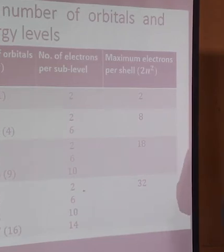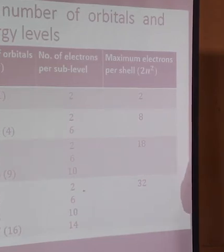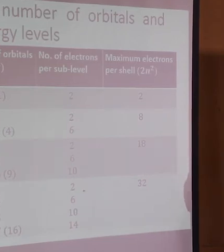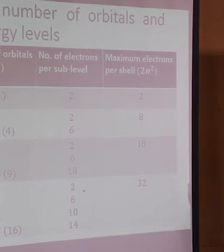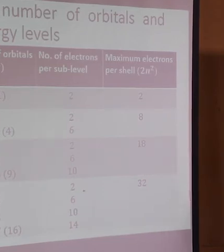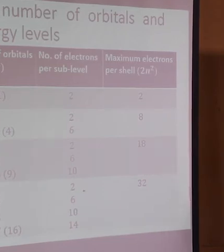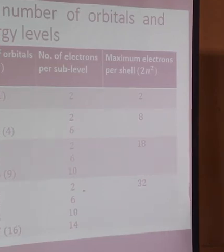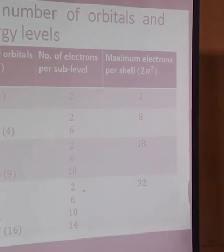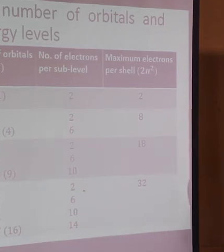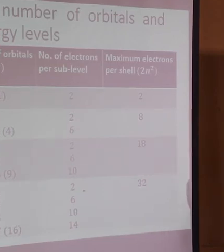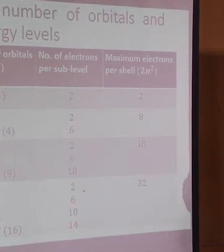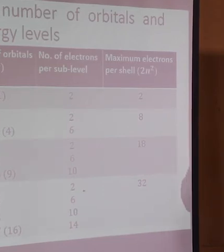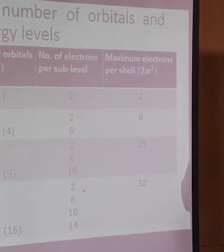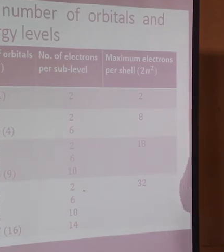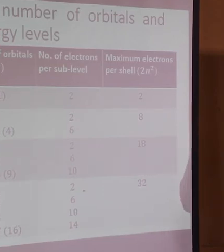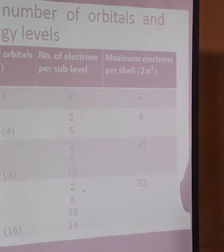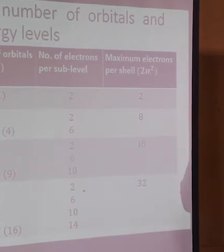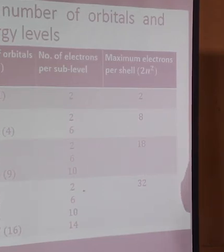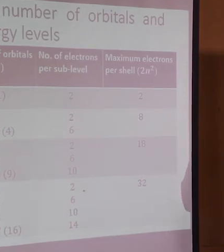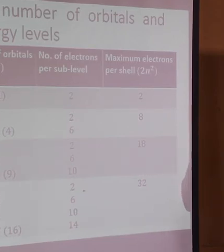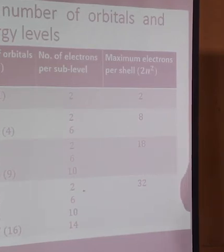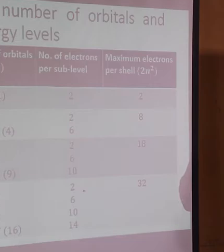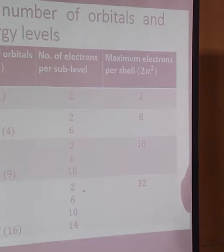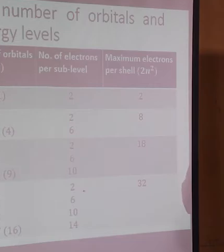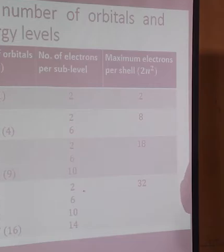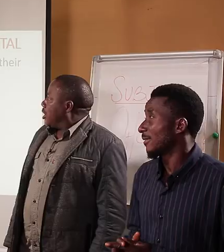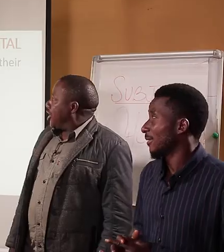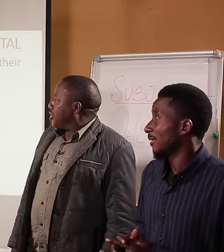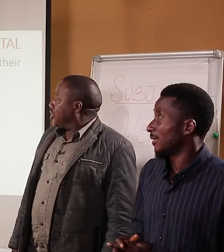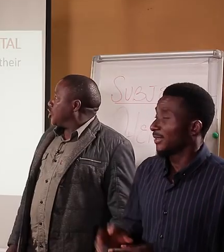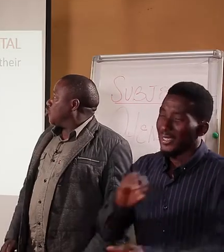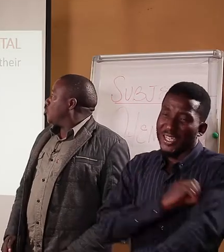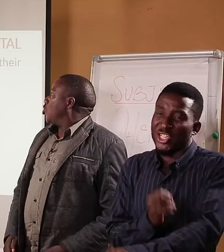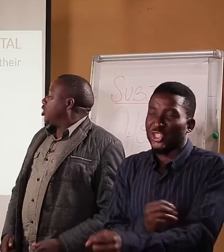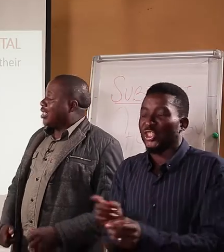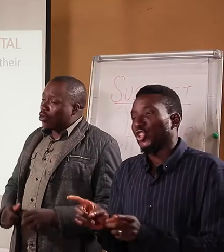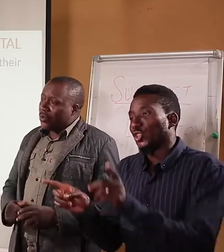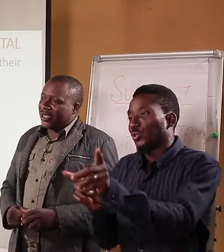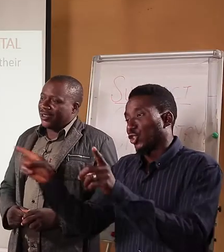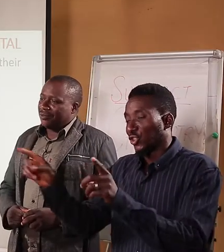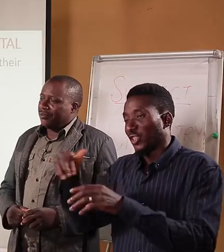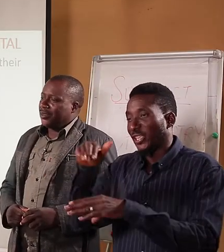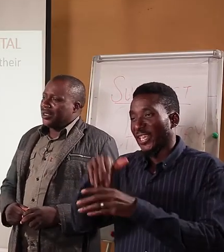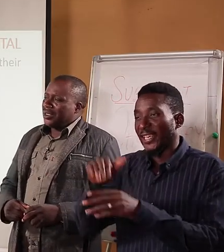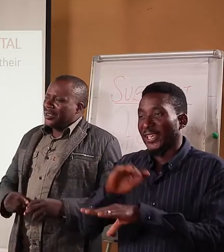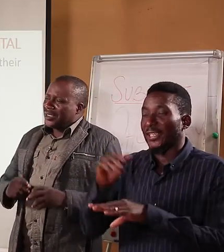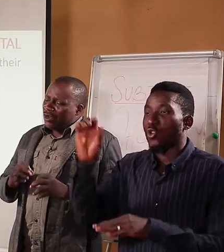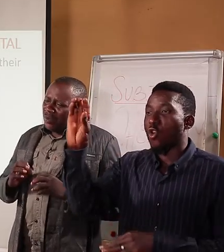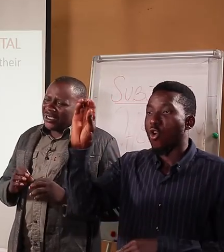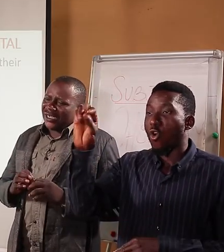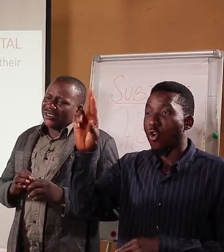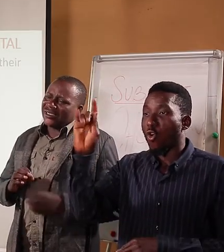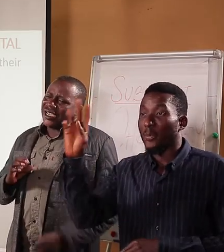total maximum number of electrons that you can have there is what? 32. Energy distribution in an orbital.